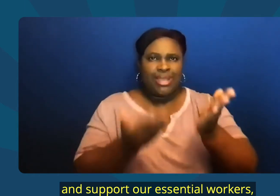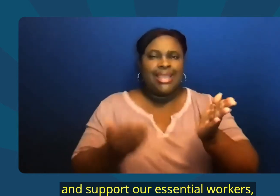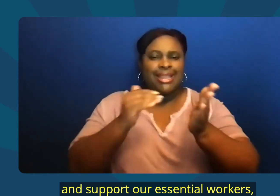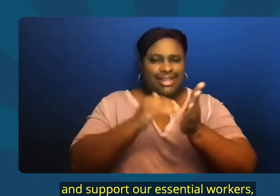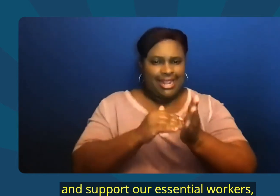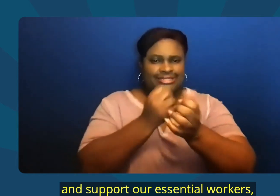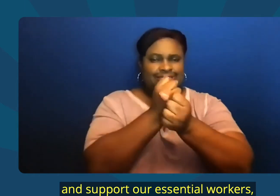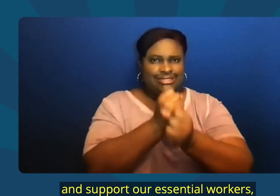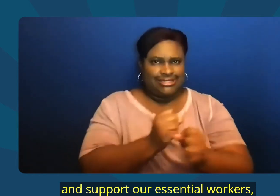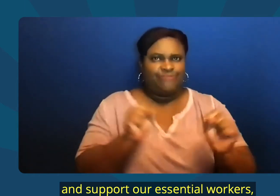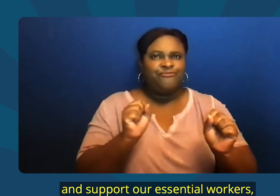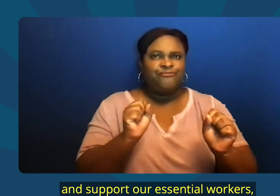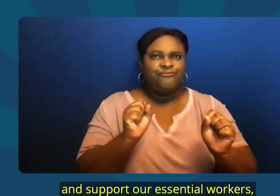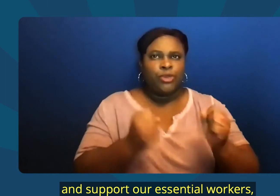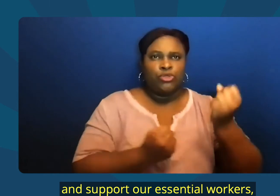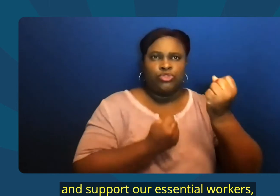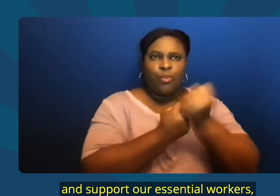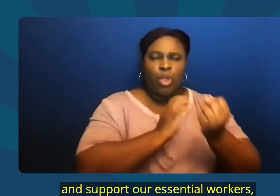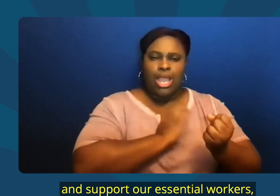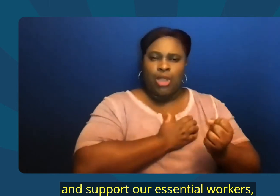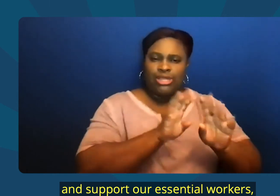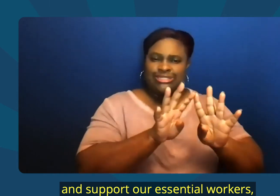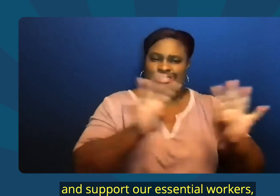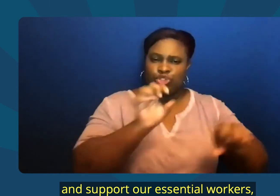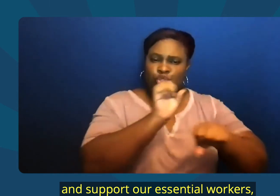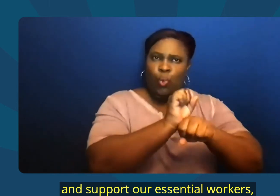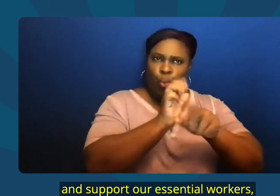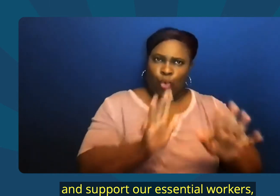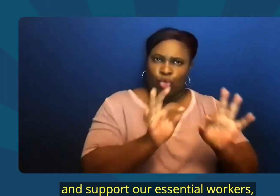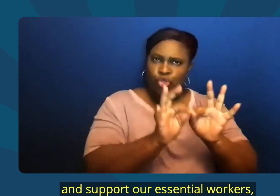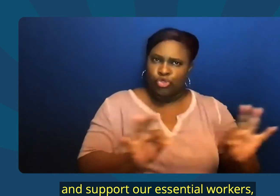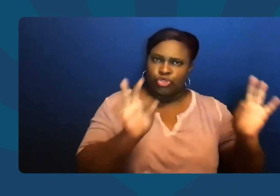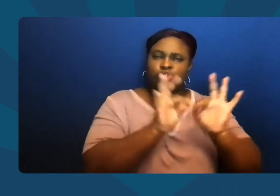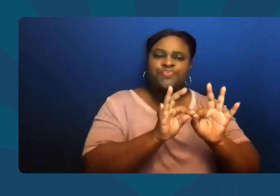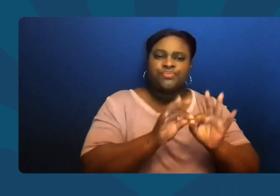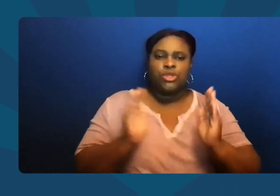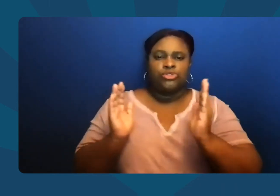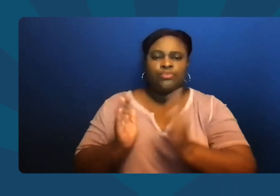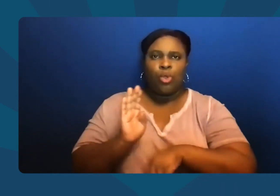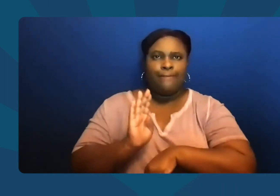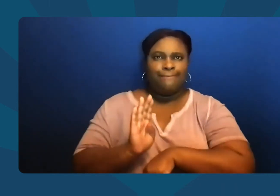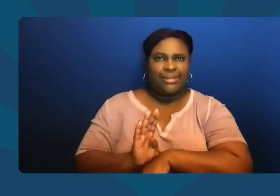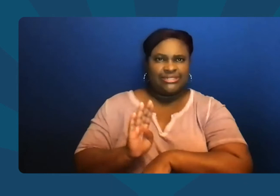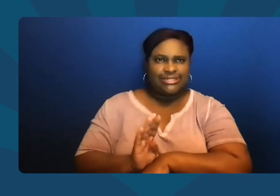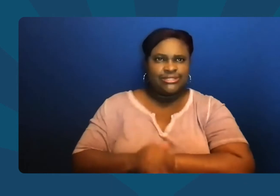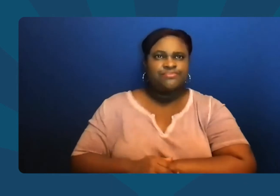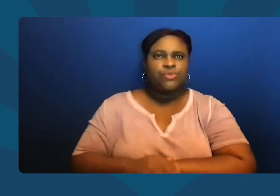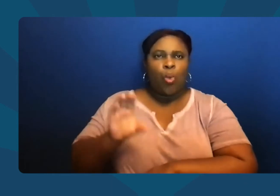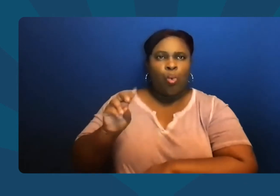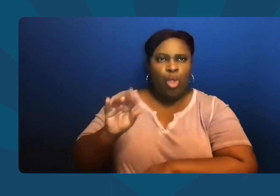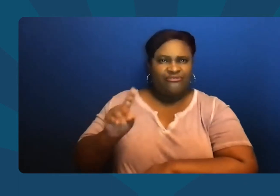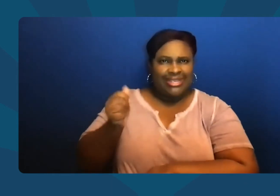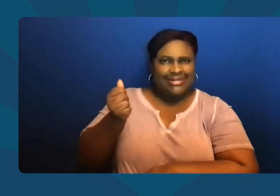essential workers, small businesses, and those hit hardest by the